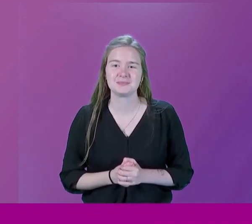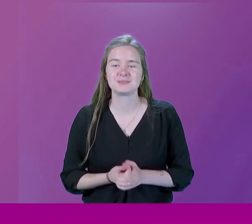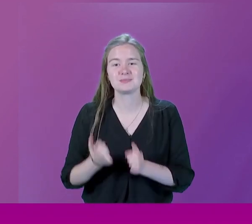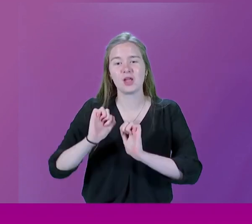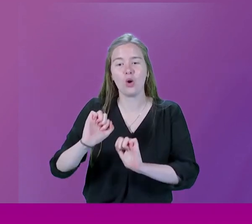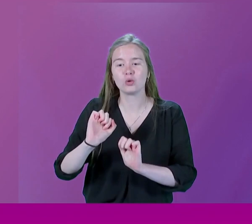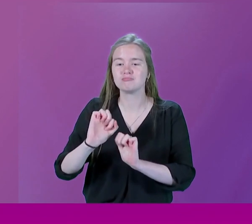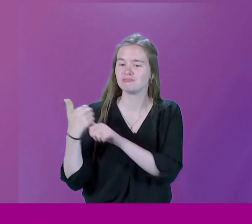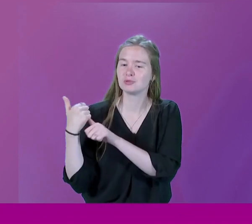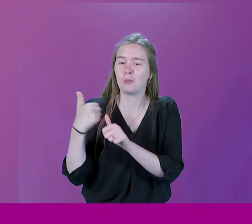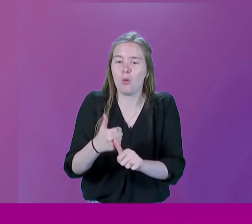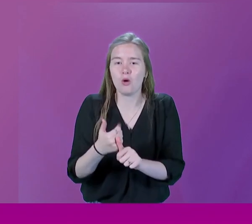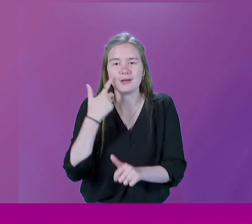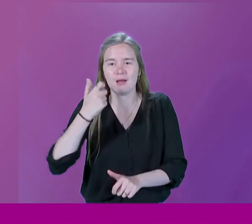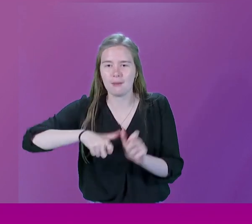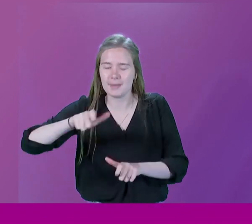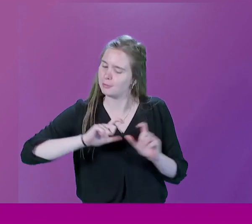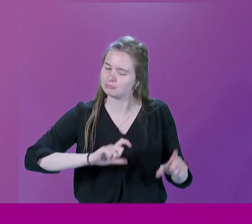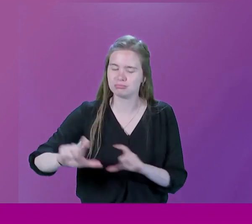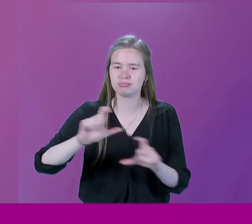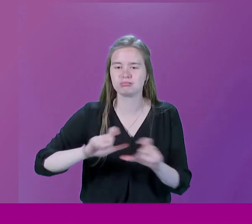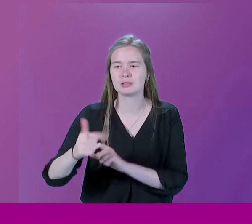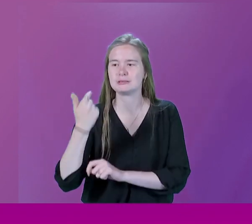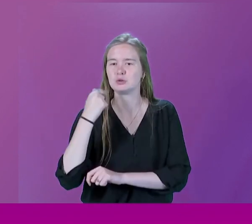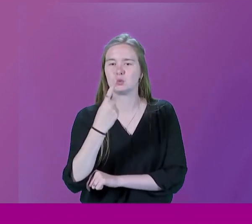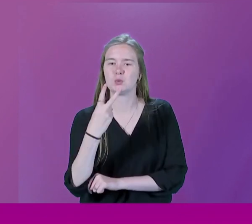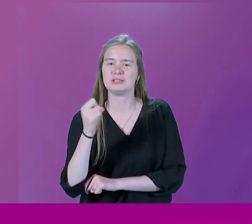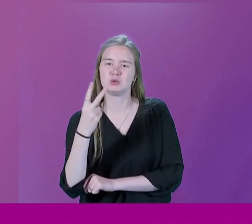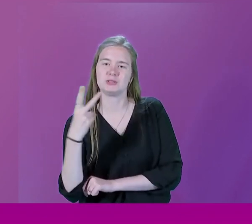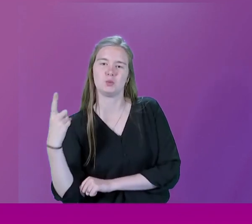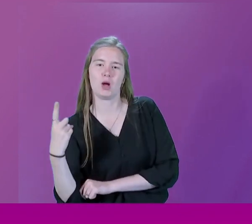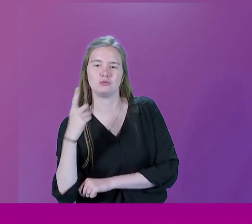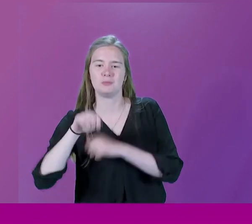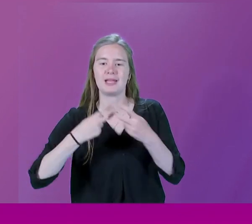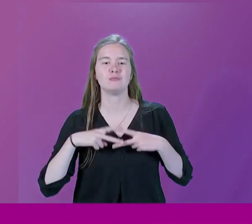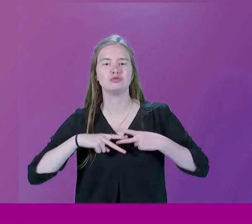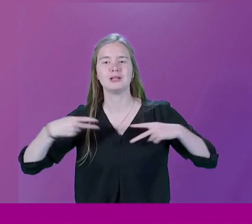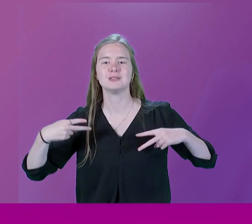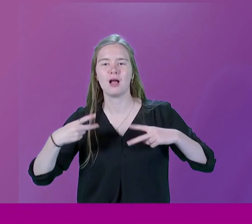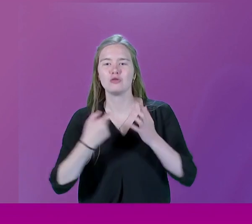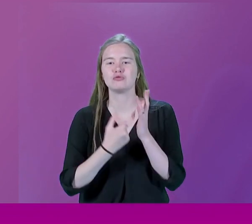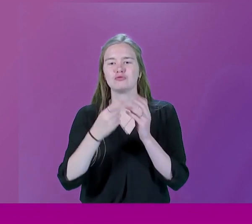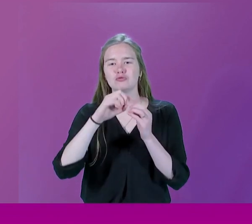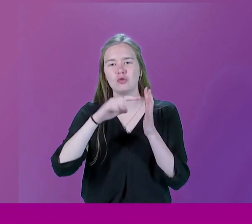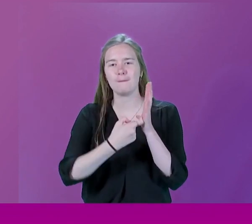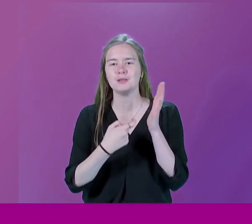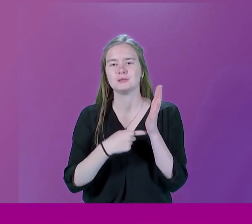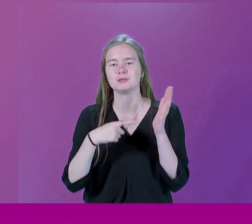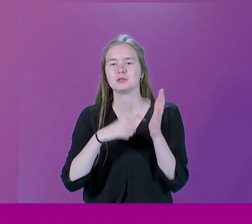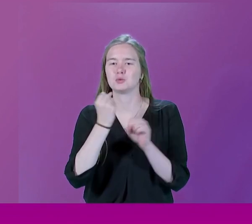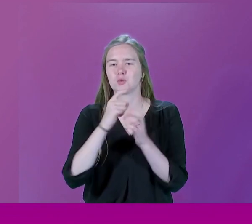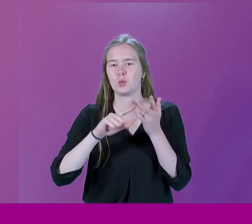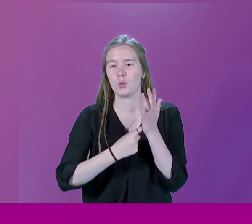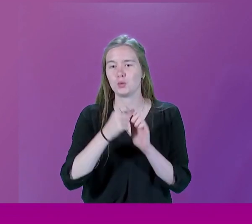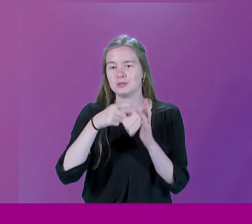Her unstinting support for young people continued in 2021 when she became Chancellor of Robert Gordon University